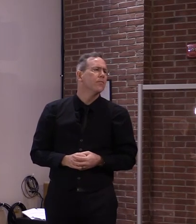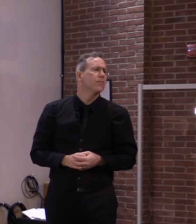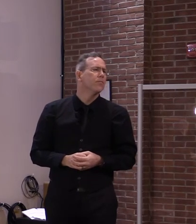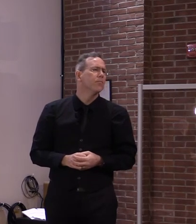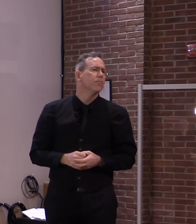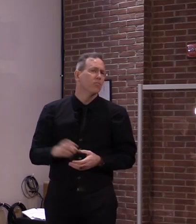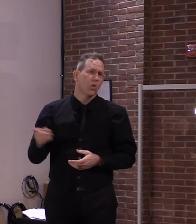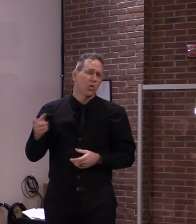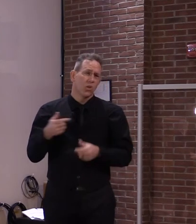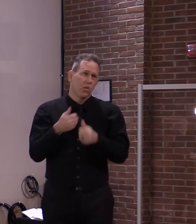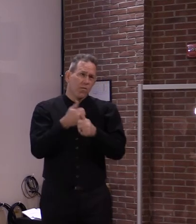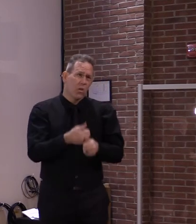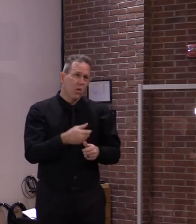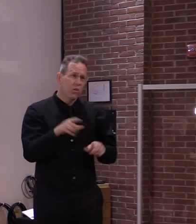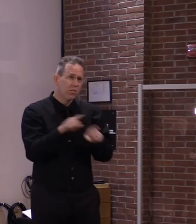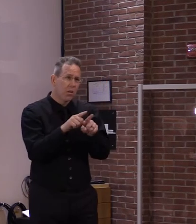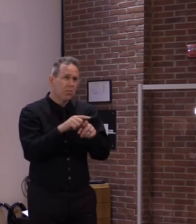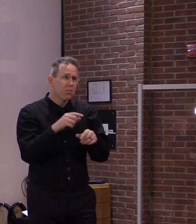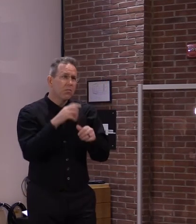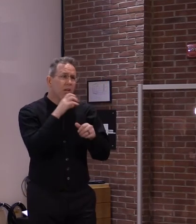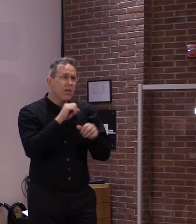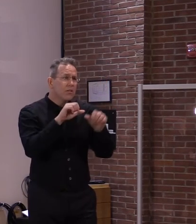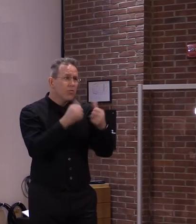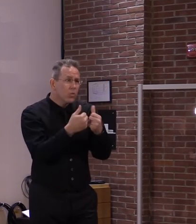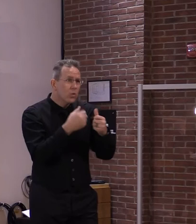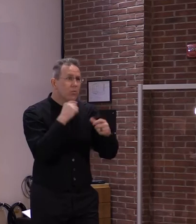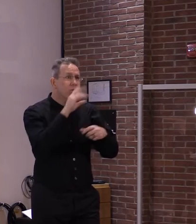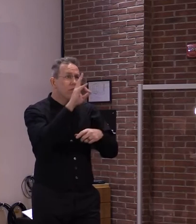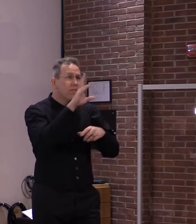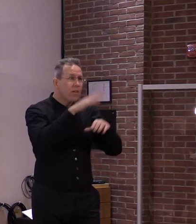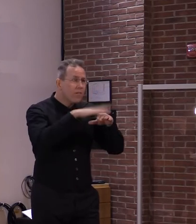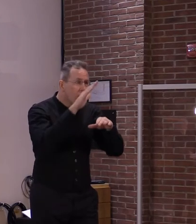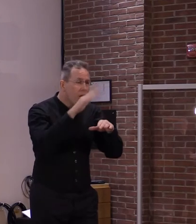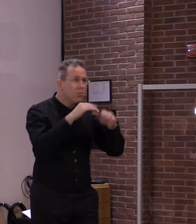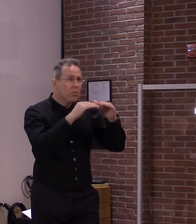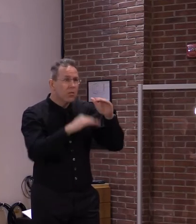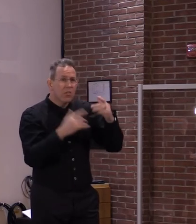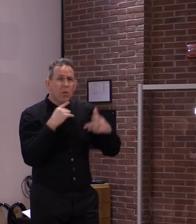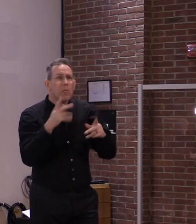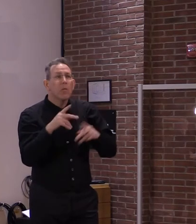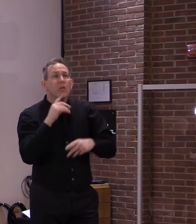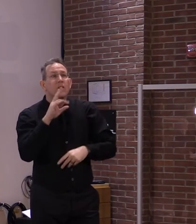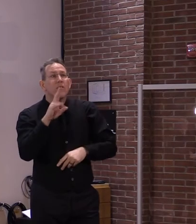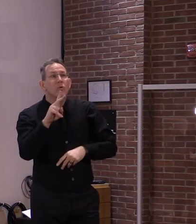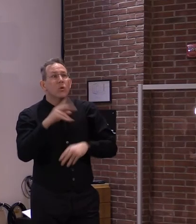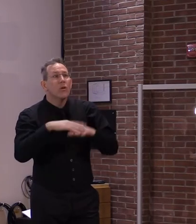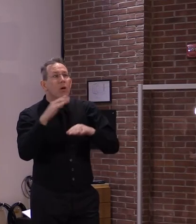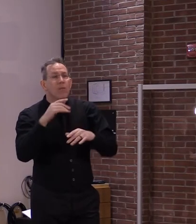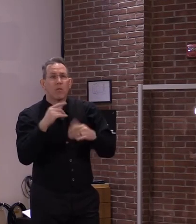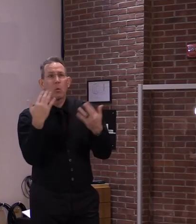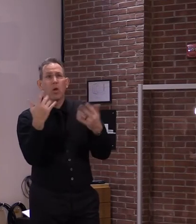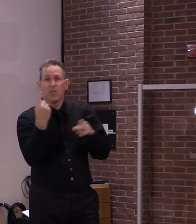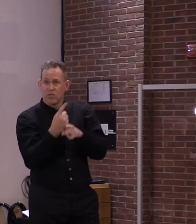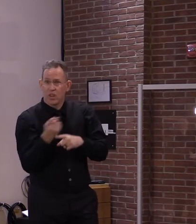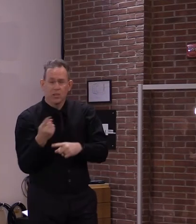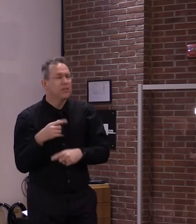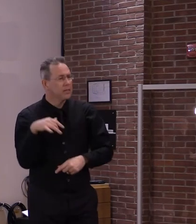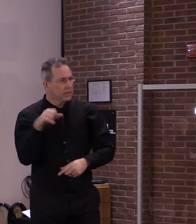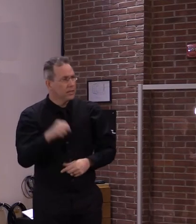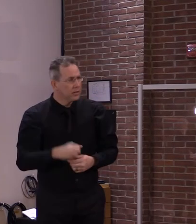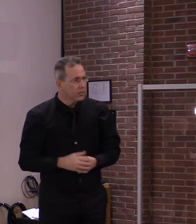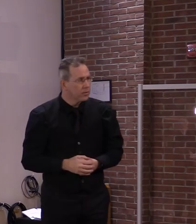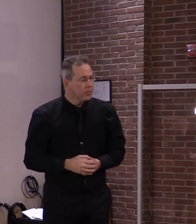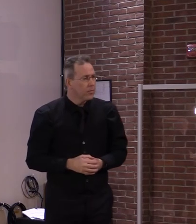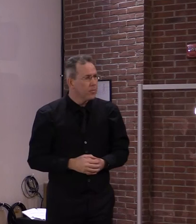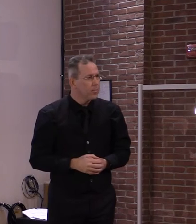a 72 year old person is homebound do they have to wait yeah they will have to wait uh we're doing it by